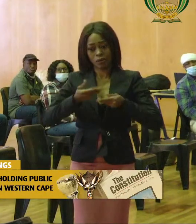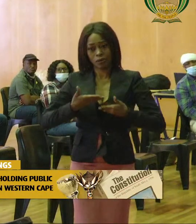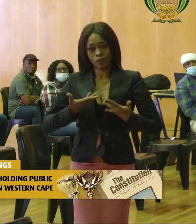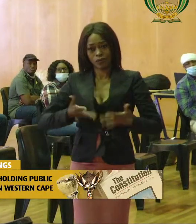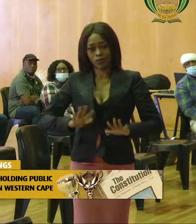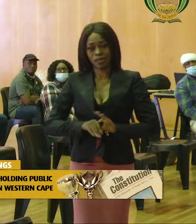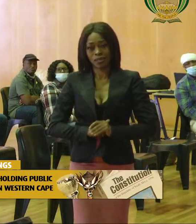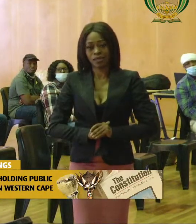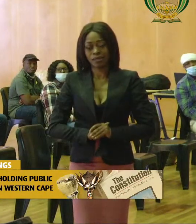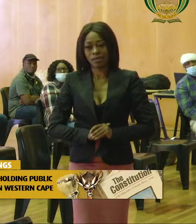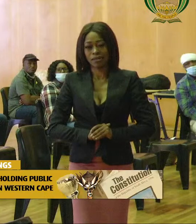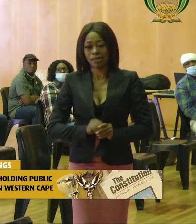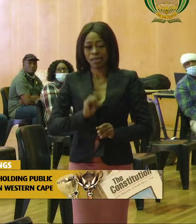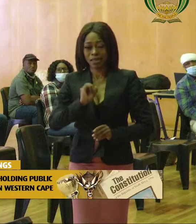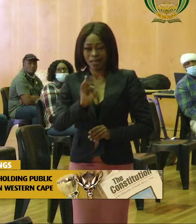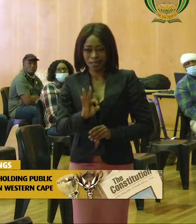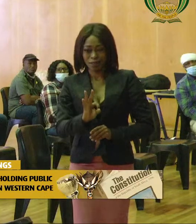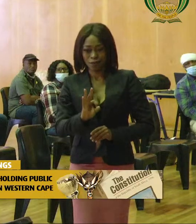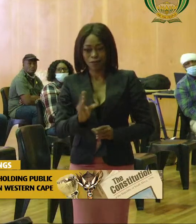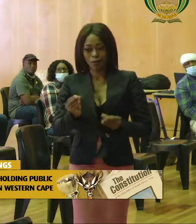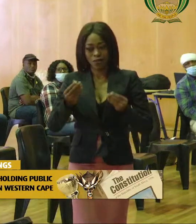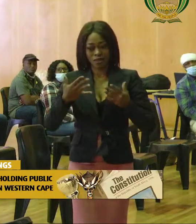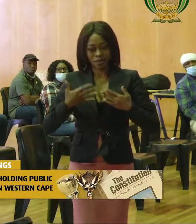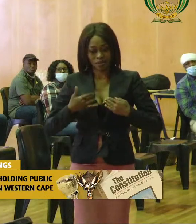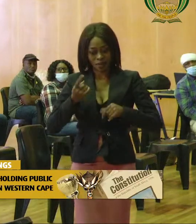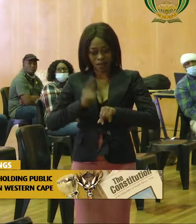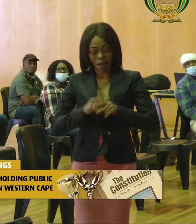Uba ngaba bendinikwe ngelathuba bendisiza apha.